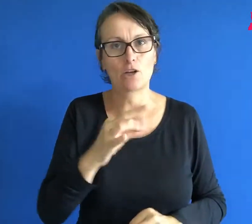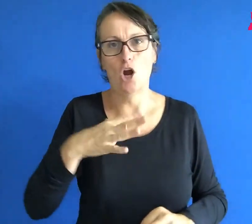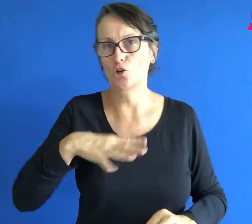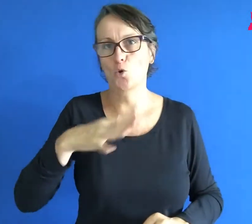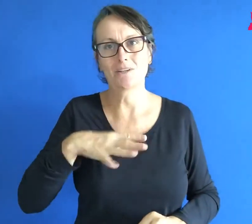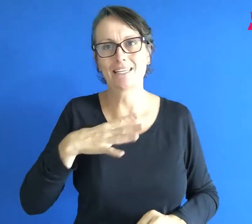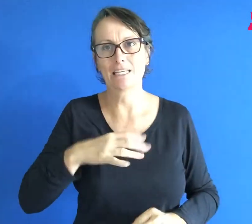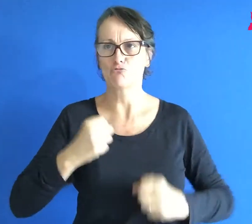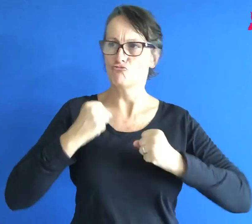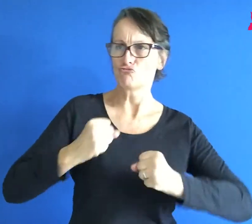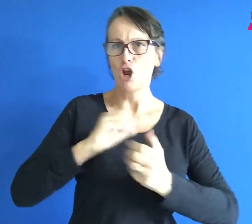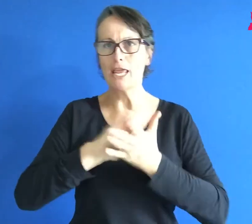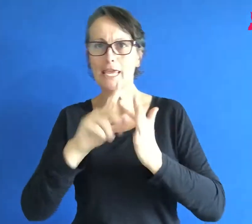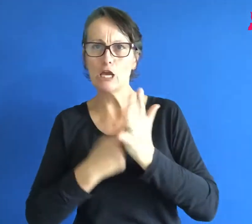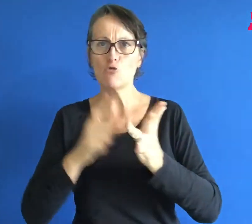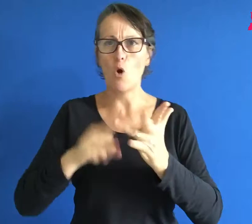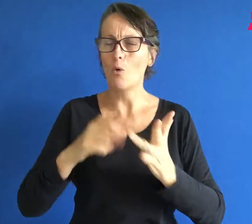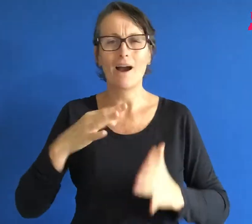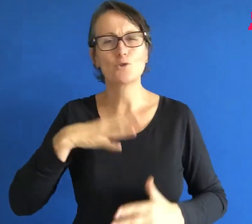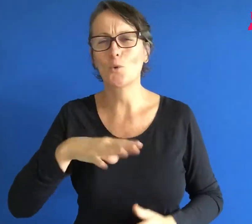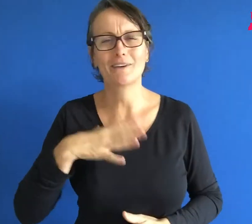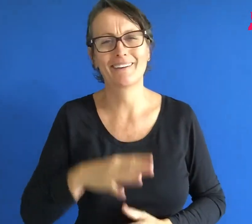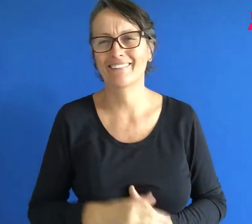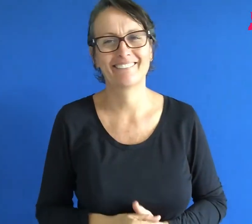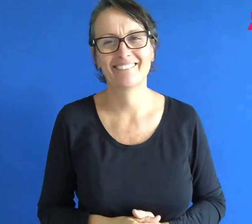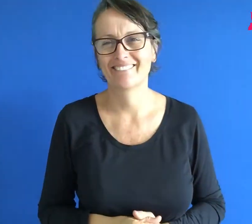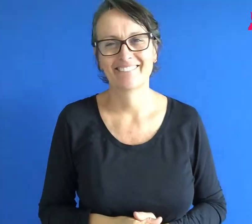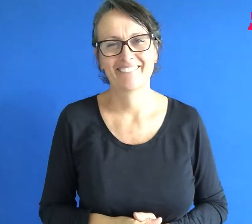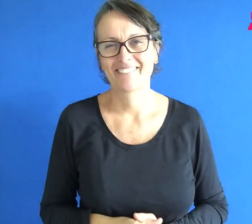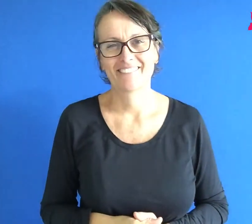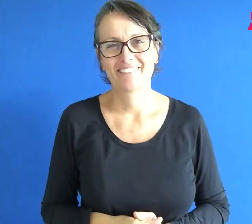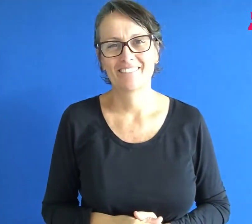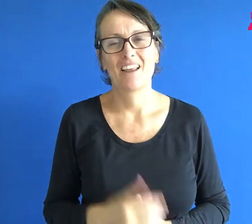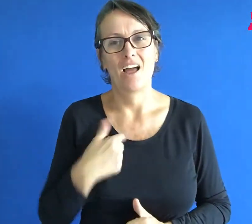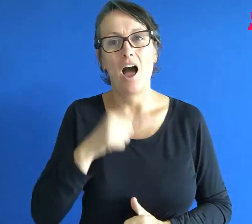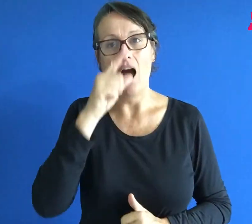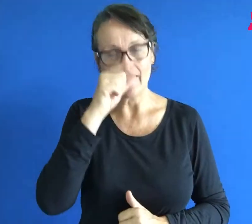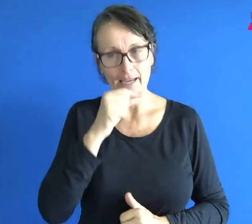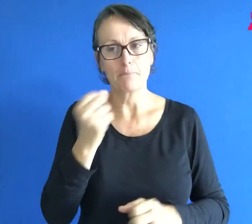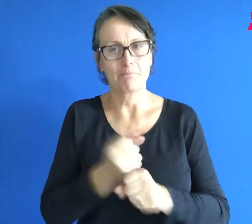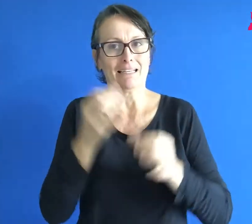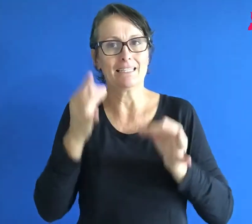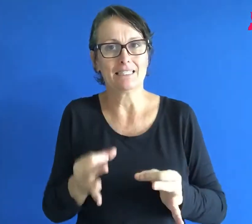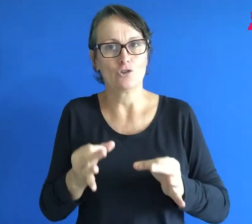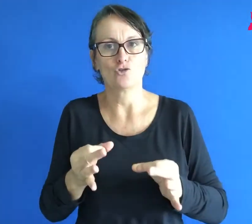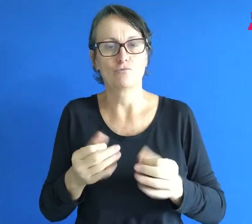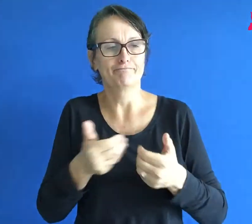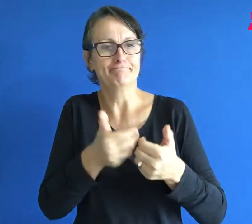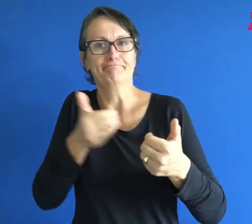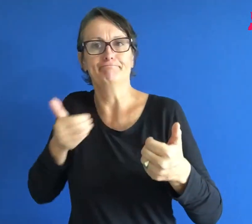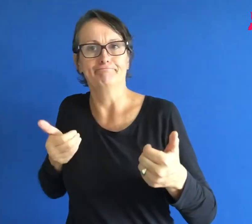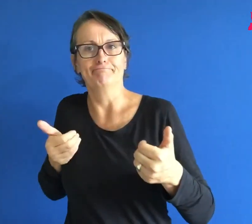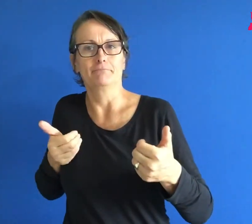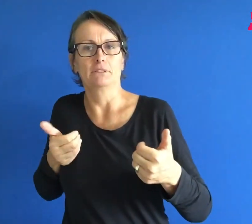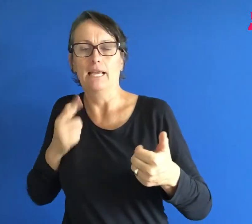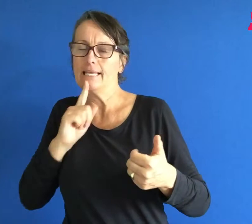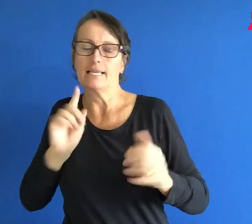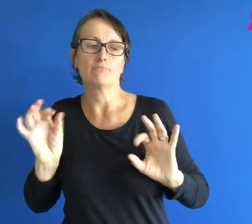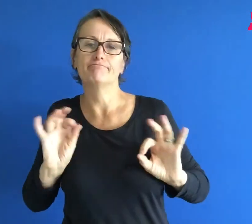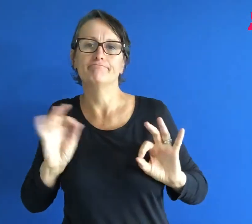everyone else on the truck and front up to the mess. You know, I can make a mature decision and step back and say, leave